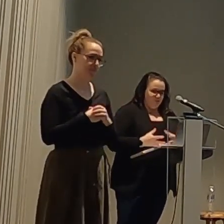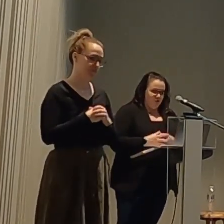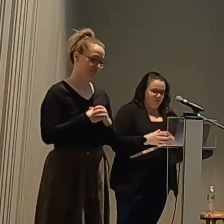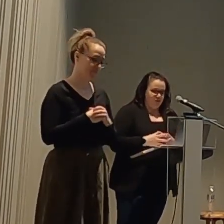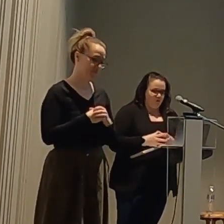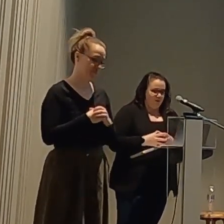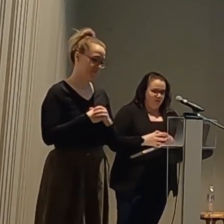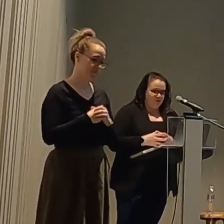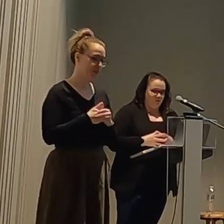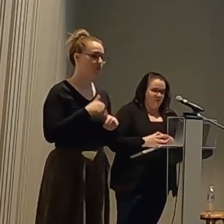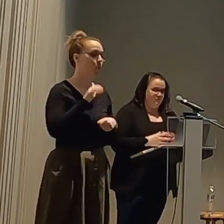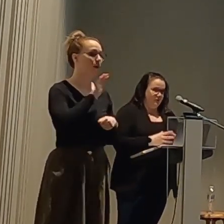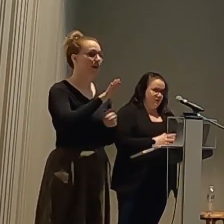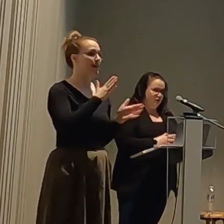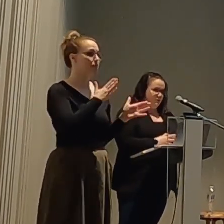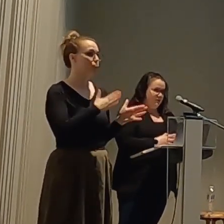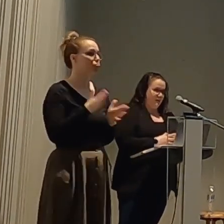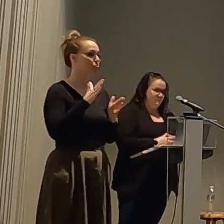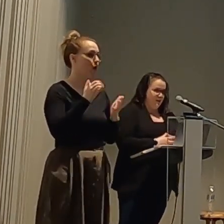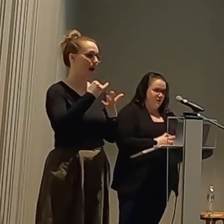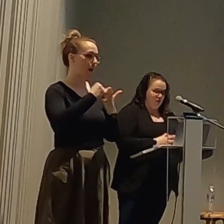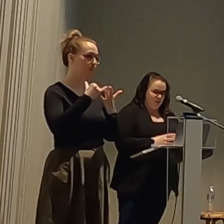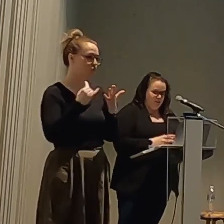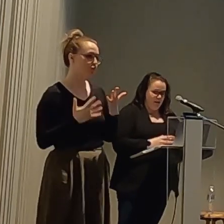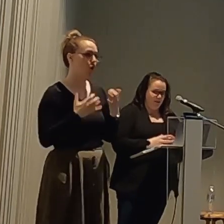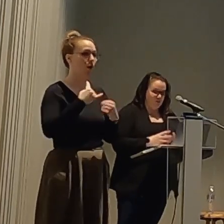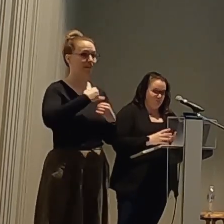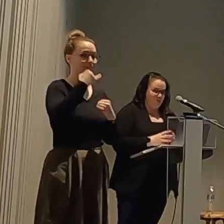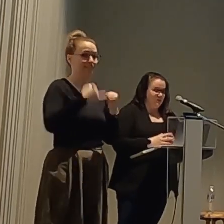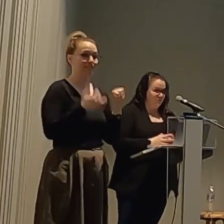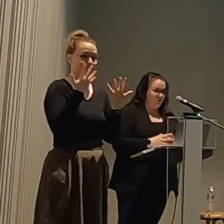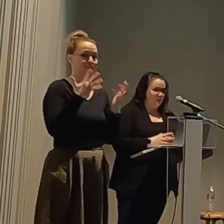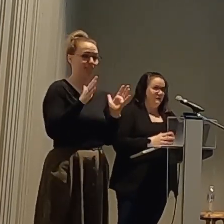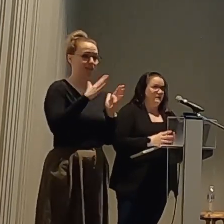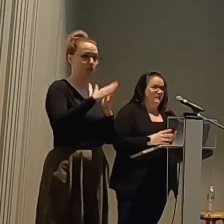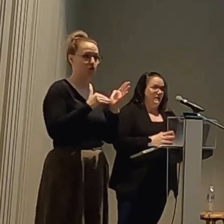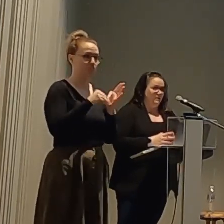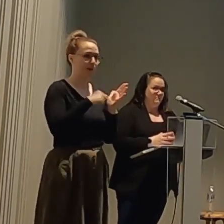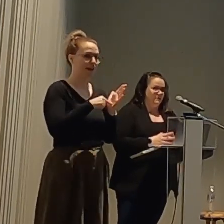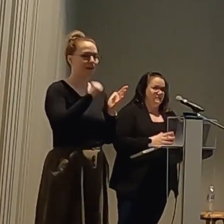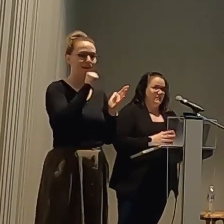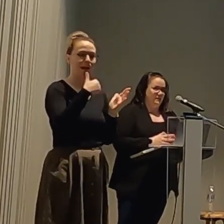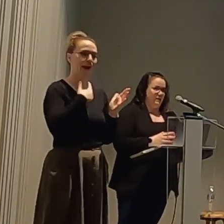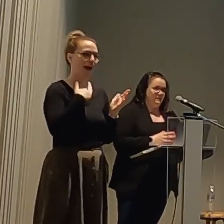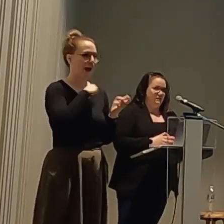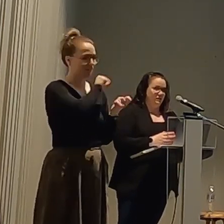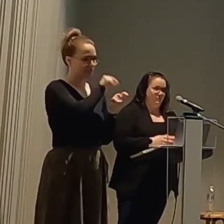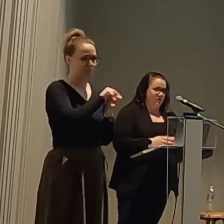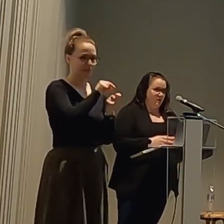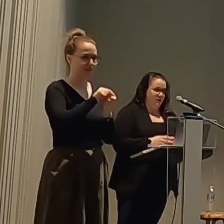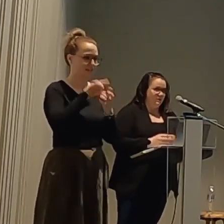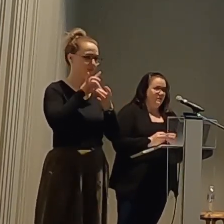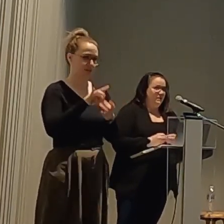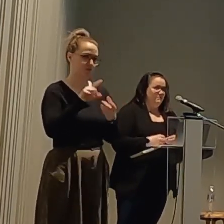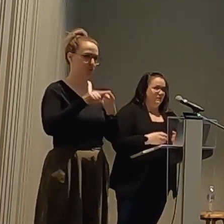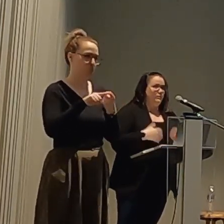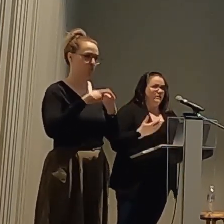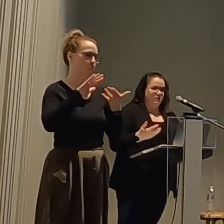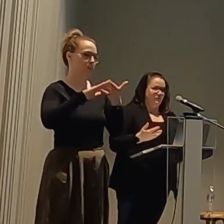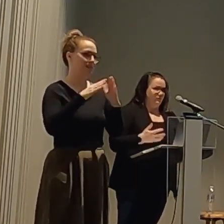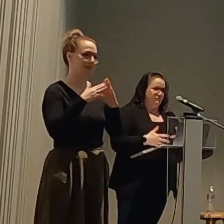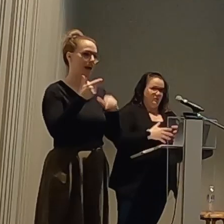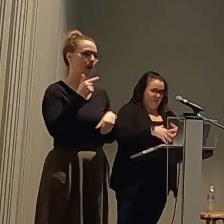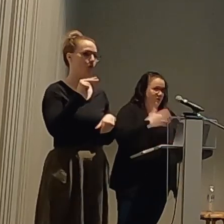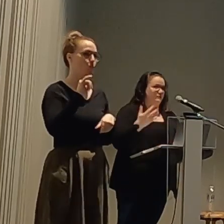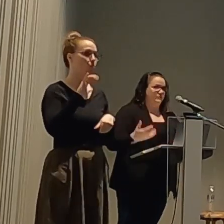his preparatory drawings or the finished image contain specific elements connected to Guernica, but